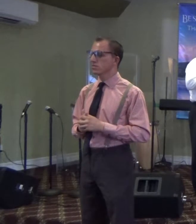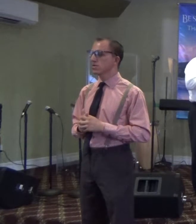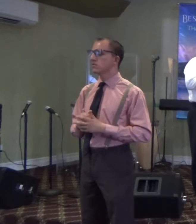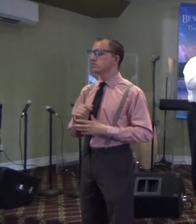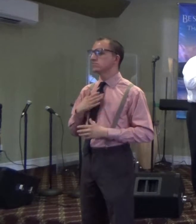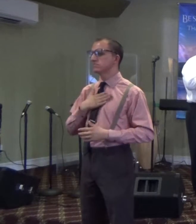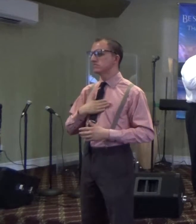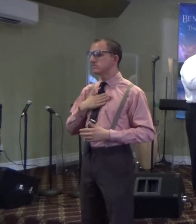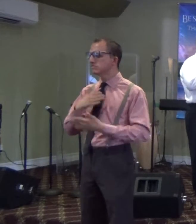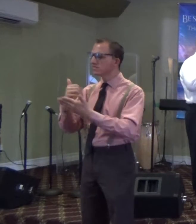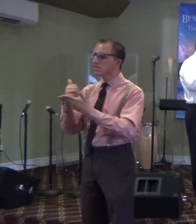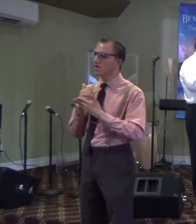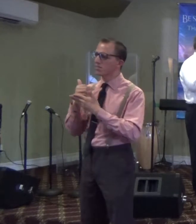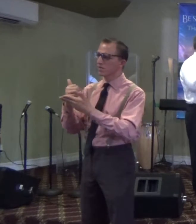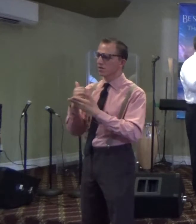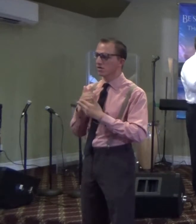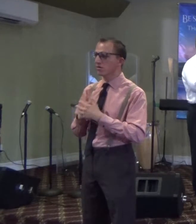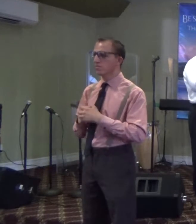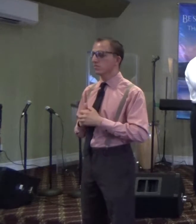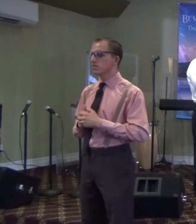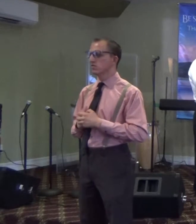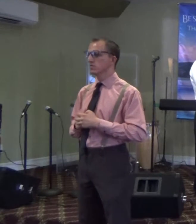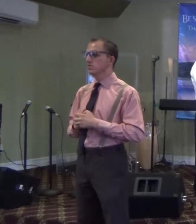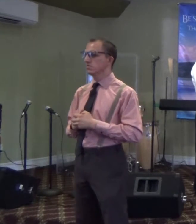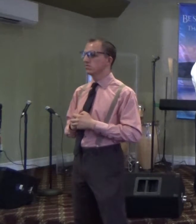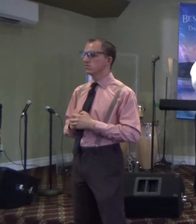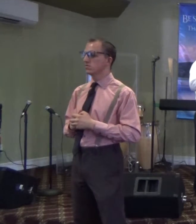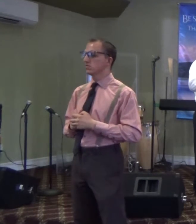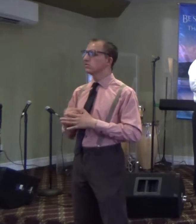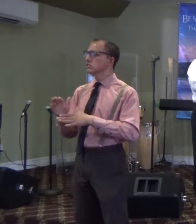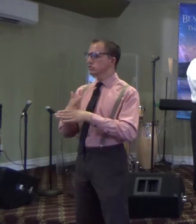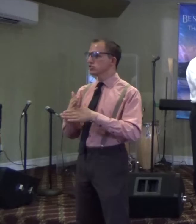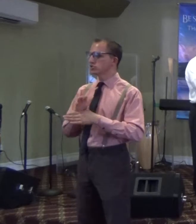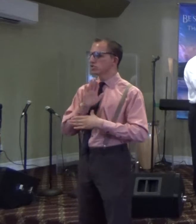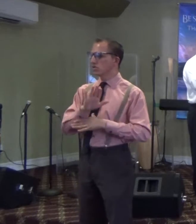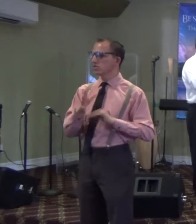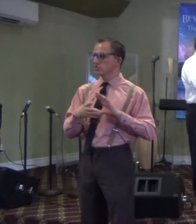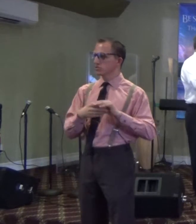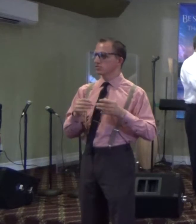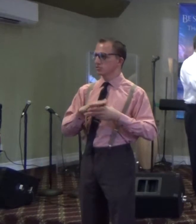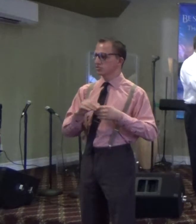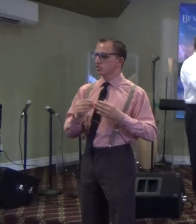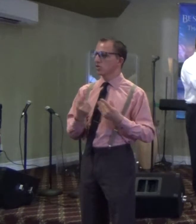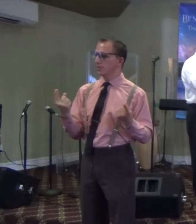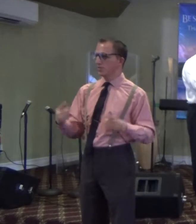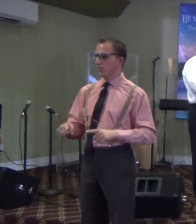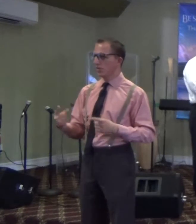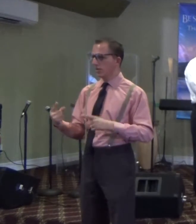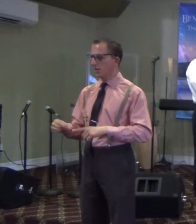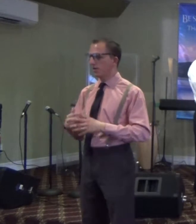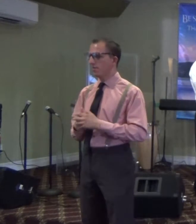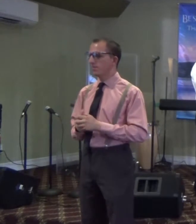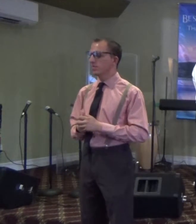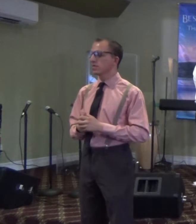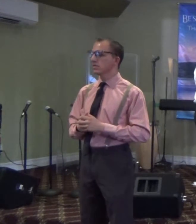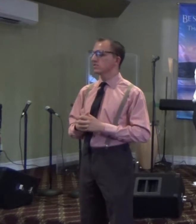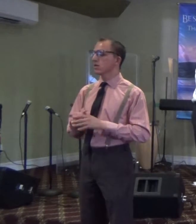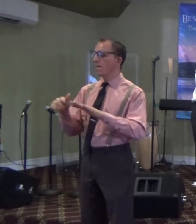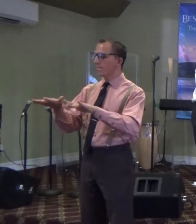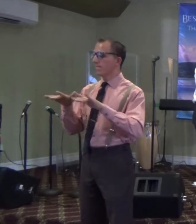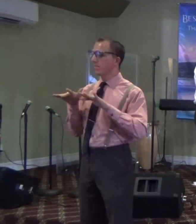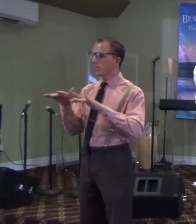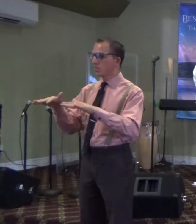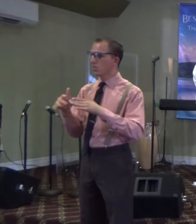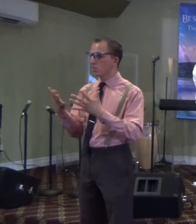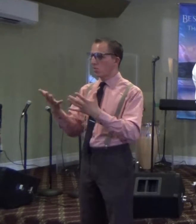And ayúdame por favor. he says, ayúdame". help us. Y ya me contó un poco. And he told me a little bit about the story, the Empezó a problem decir que un brujo lo quería.